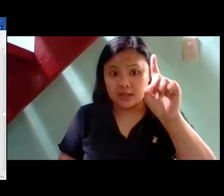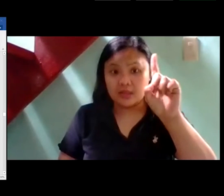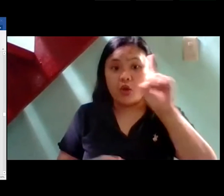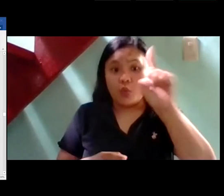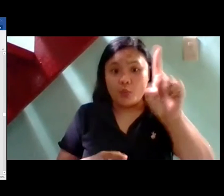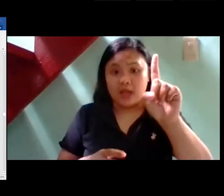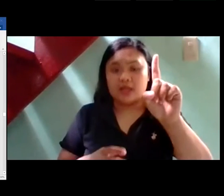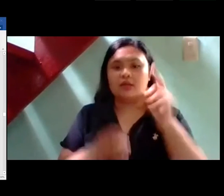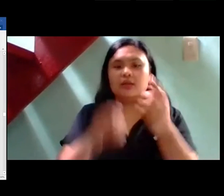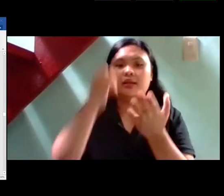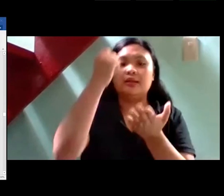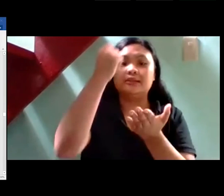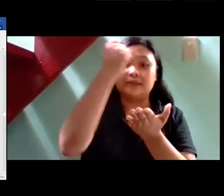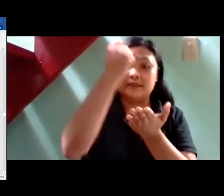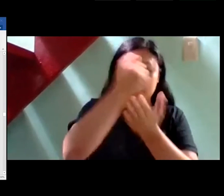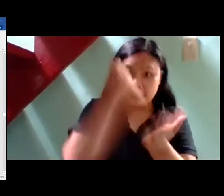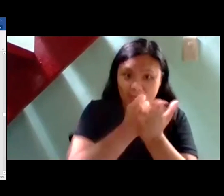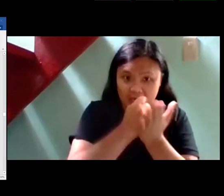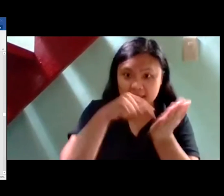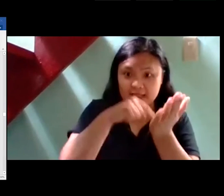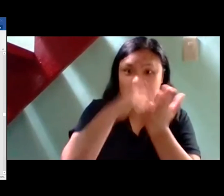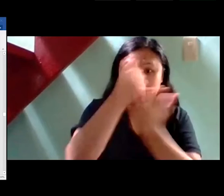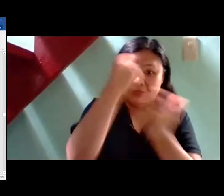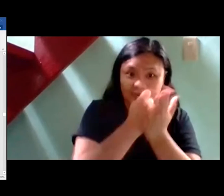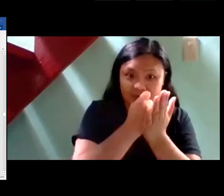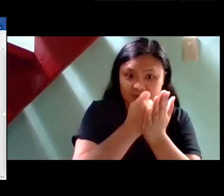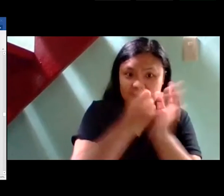way. So